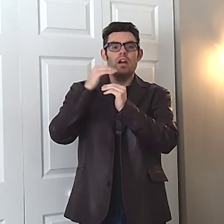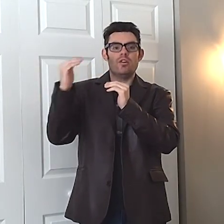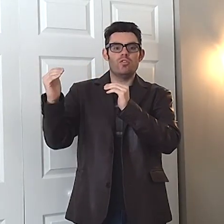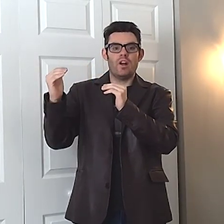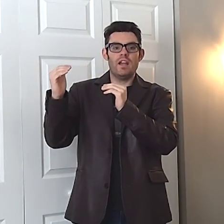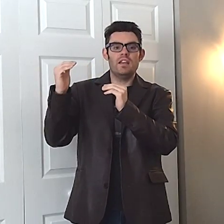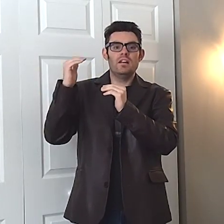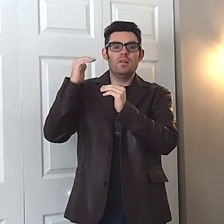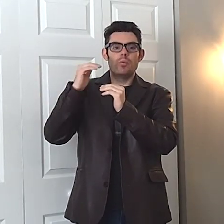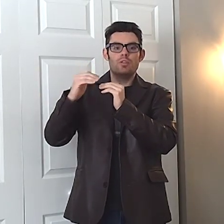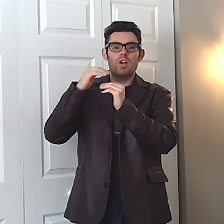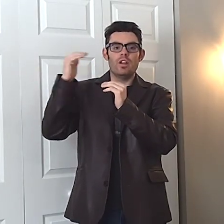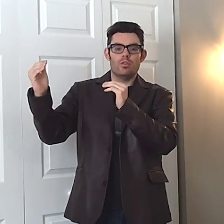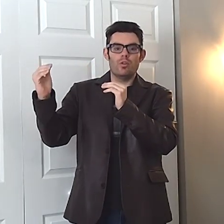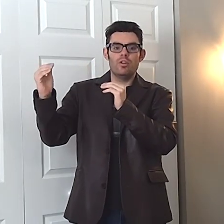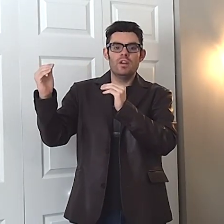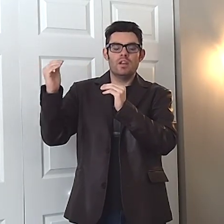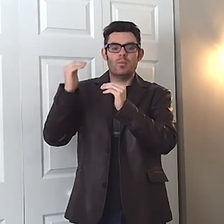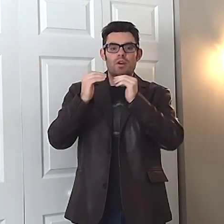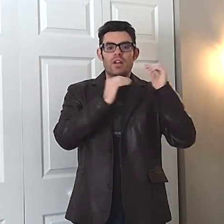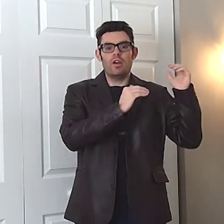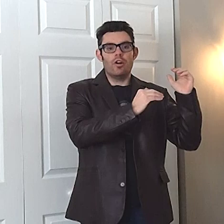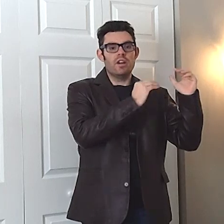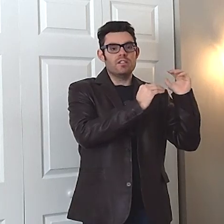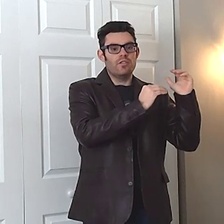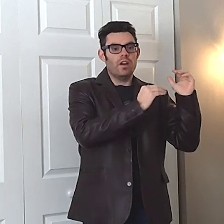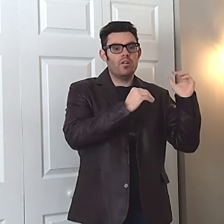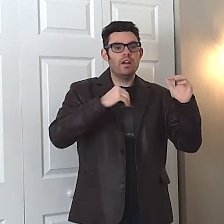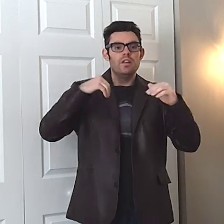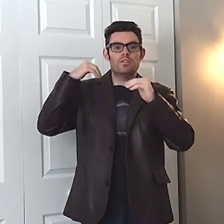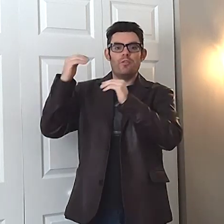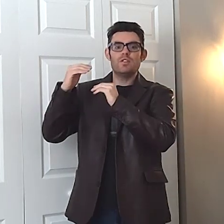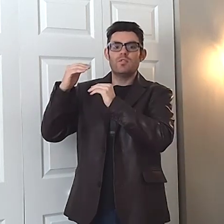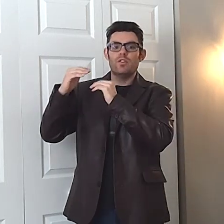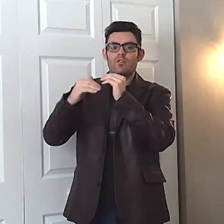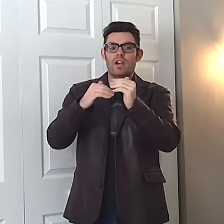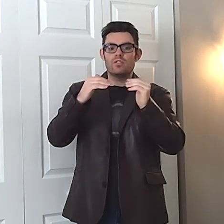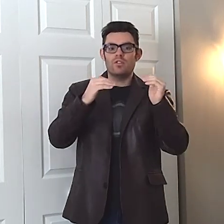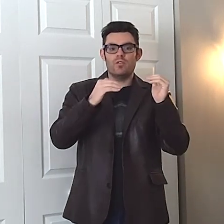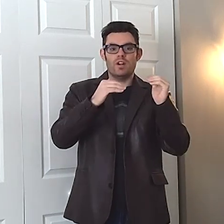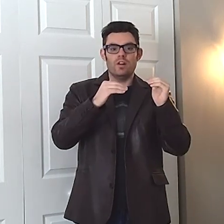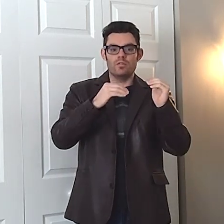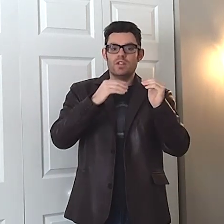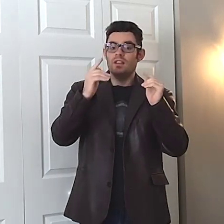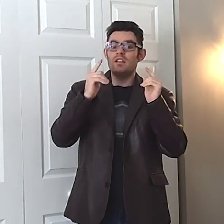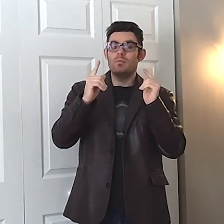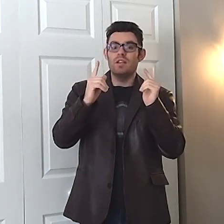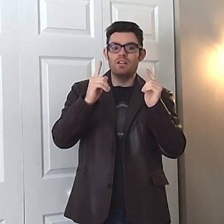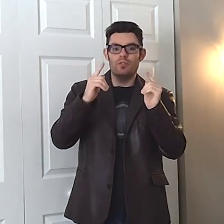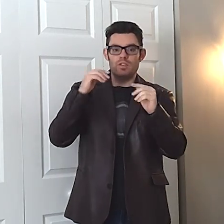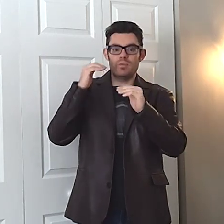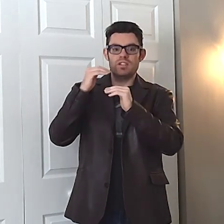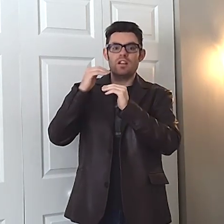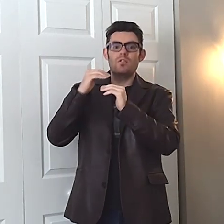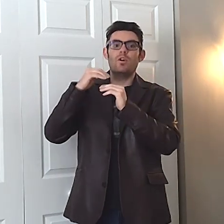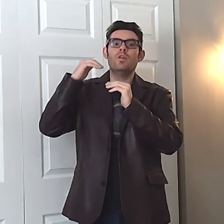Rider and Dragon, Murtaugh and Thorn, compared to Eragon and Sapphira. So first of all, the dragons are different colors. That's a big difference. But second of all,